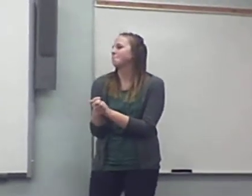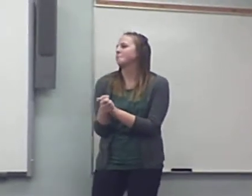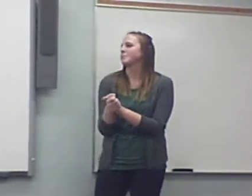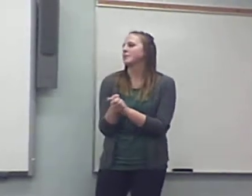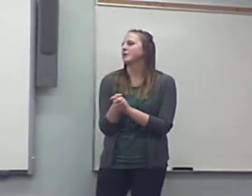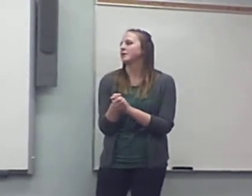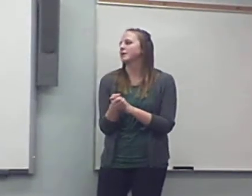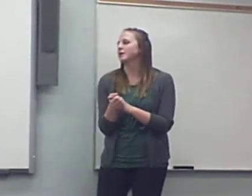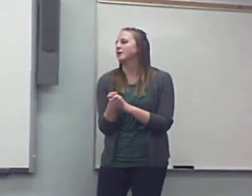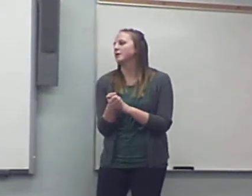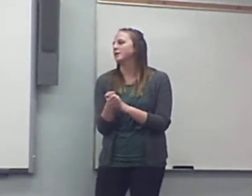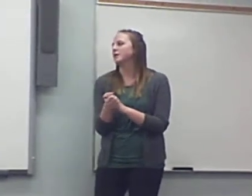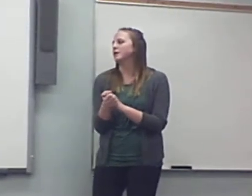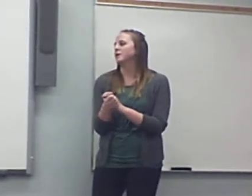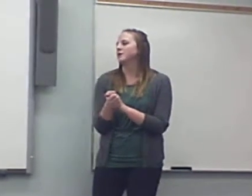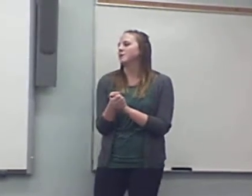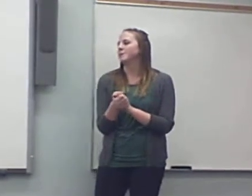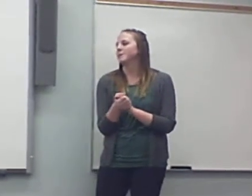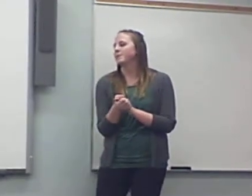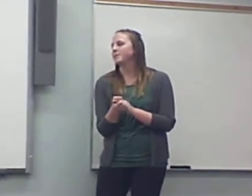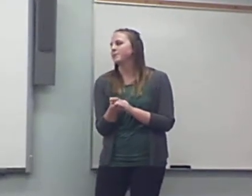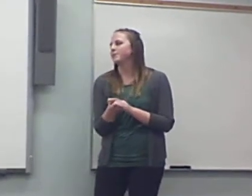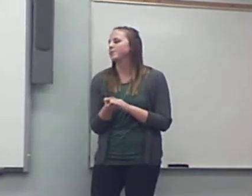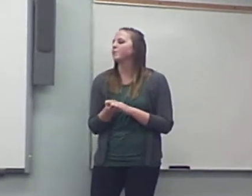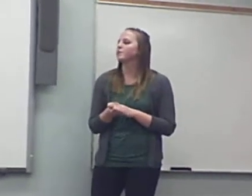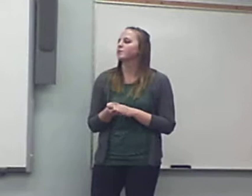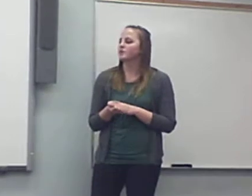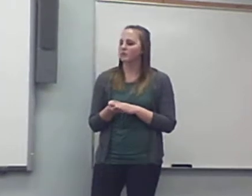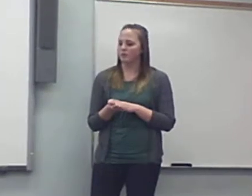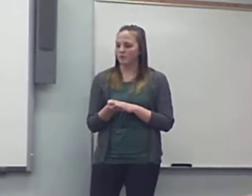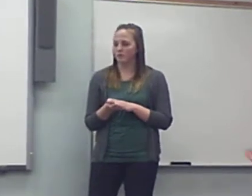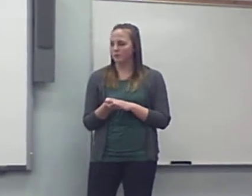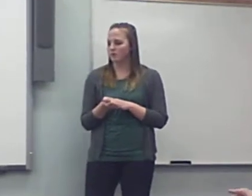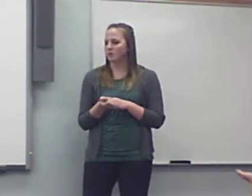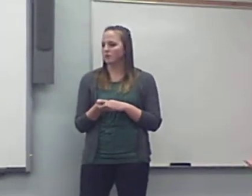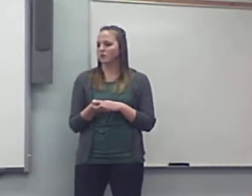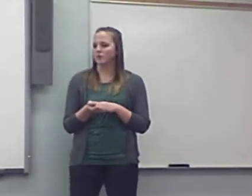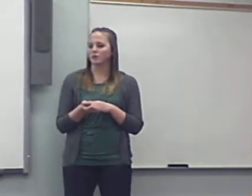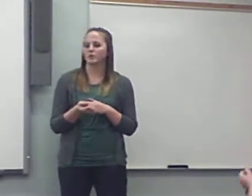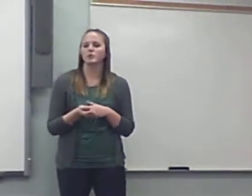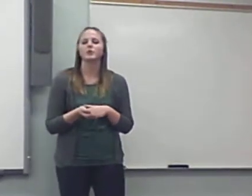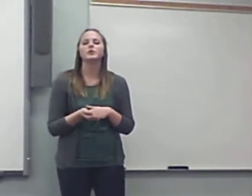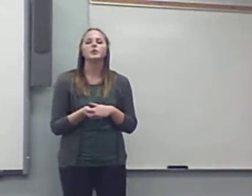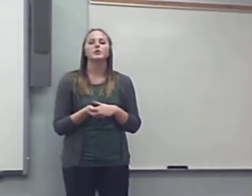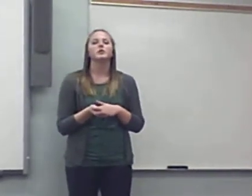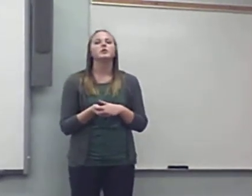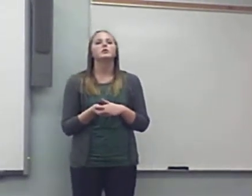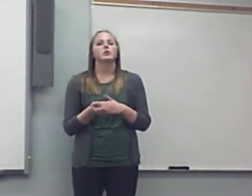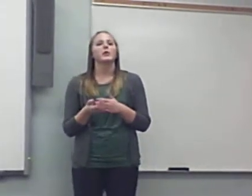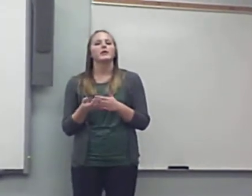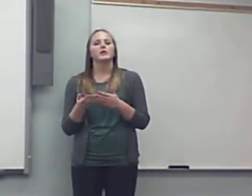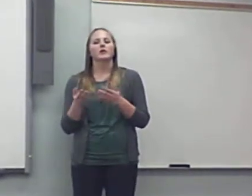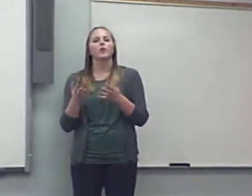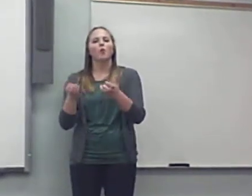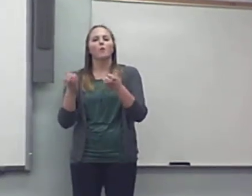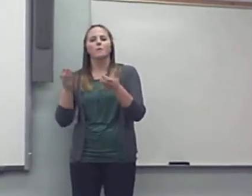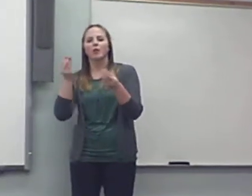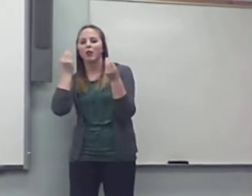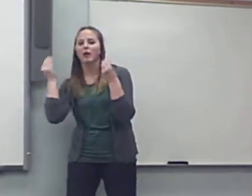know, that we want to start, you know, providing information and giving people the opportunity to understand what it is about